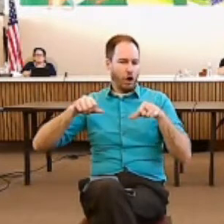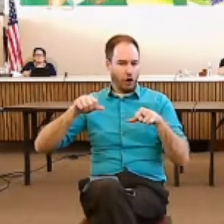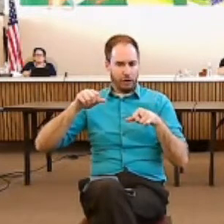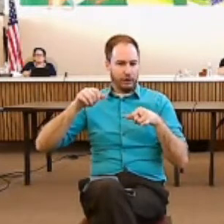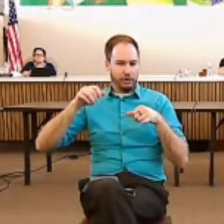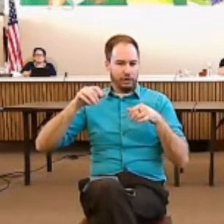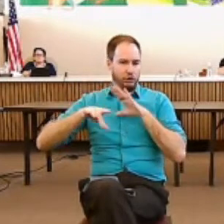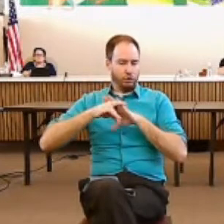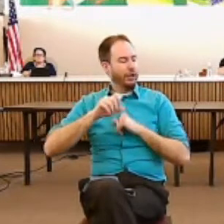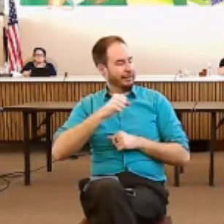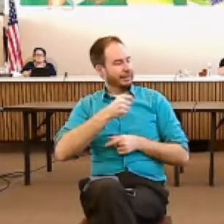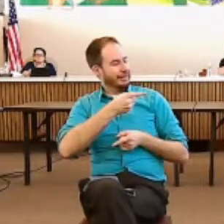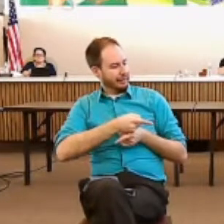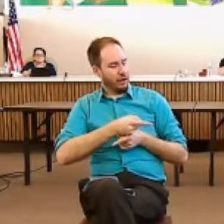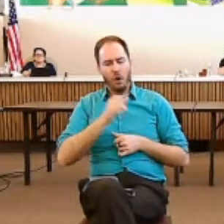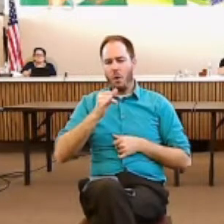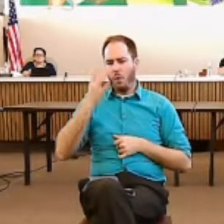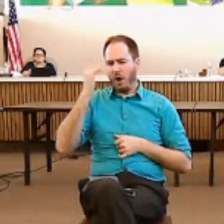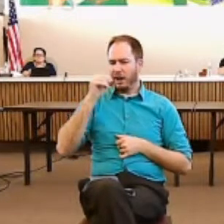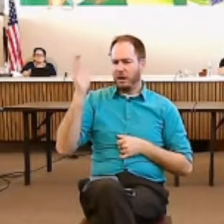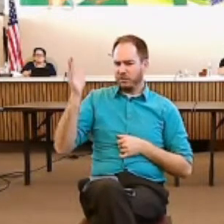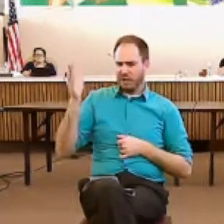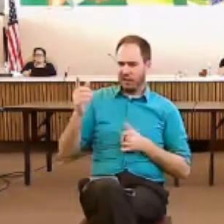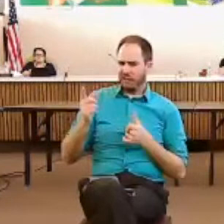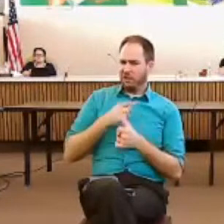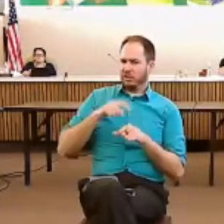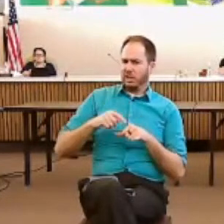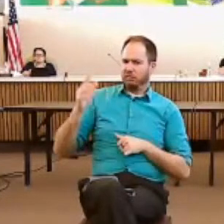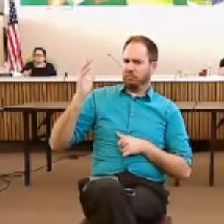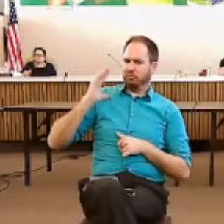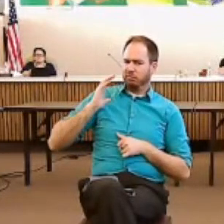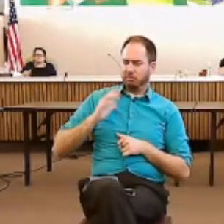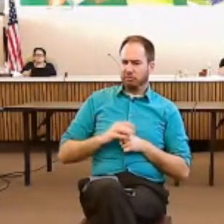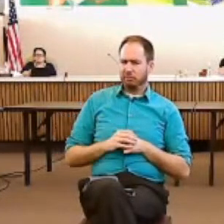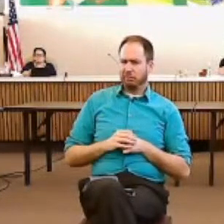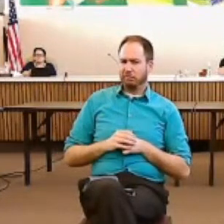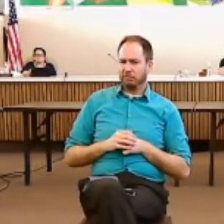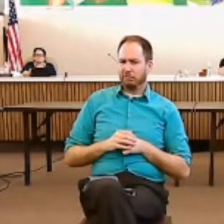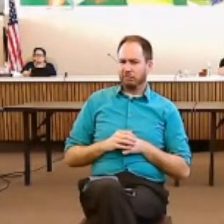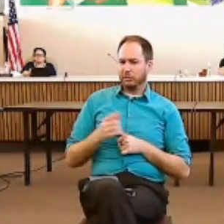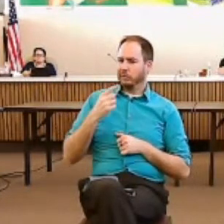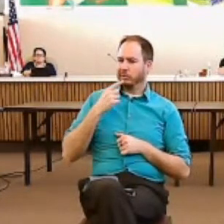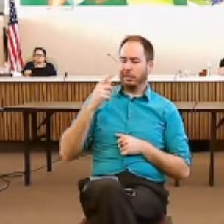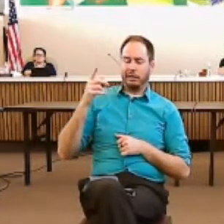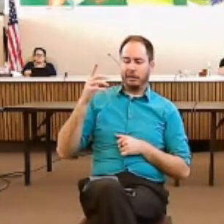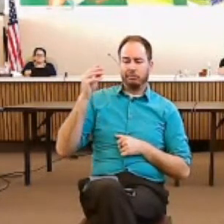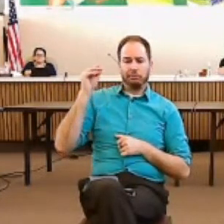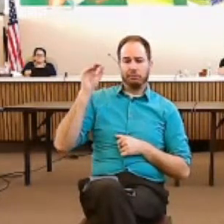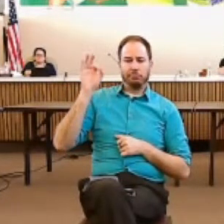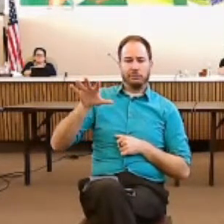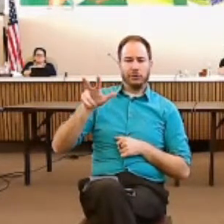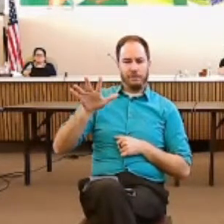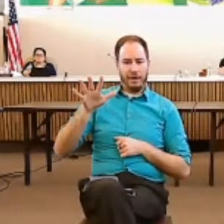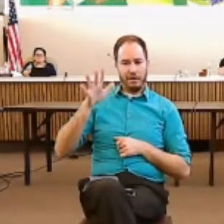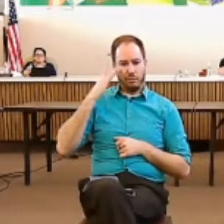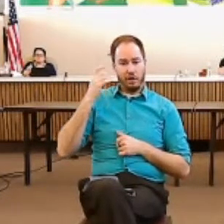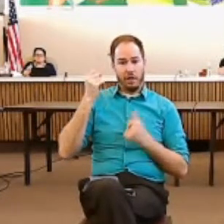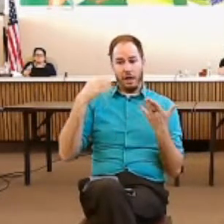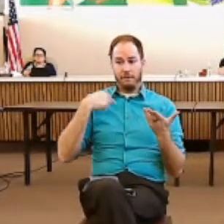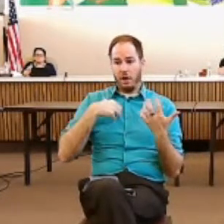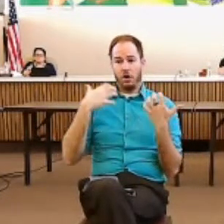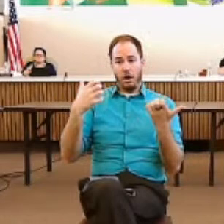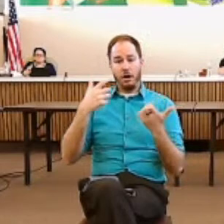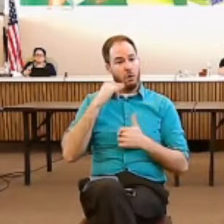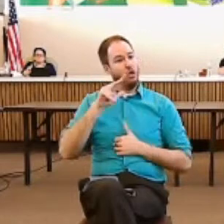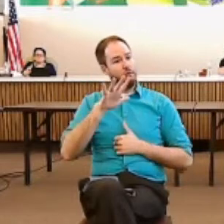architectural. Exactly. Okay, so why wasn't that presented that way the first time you guys came here and you said, okay, 35 feet? Because a lot of us in the audience